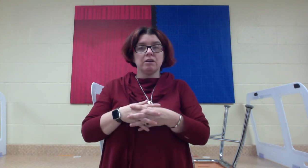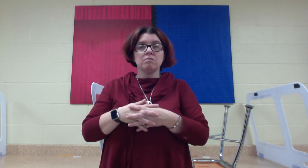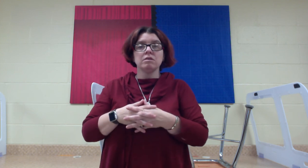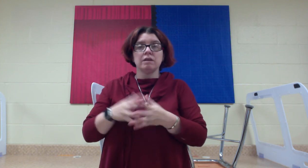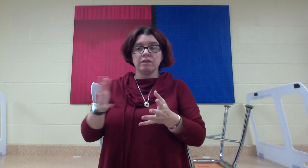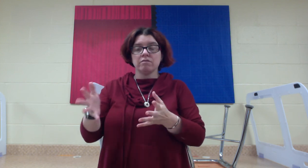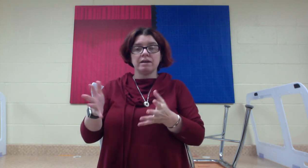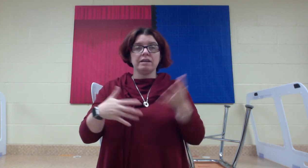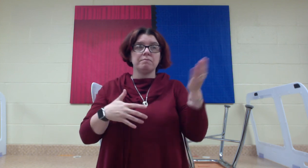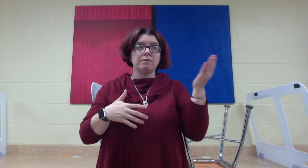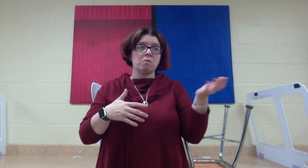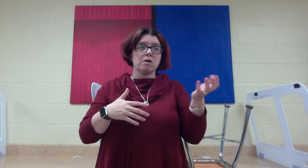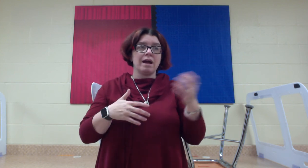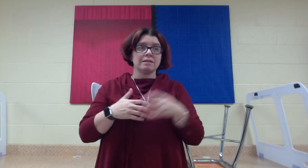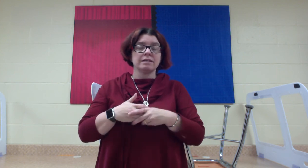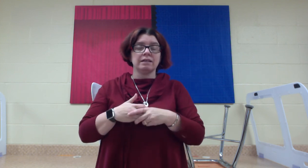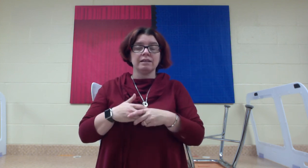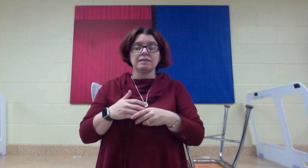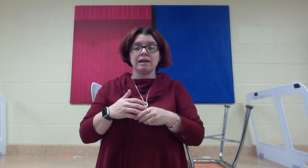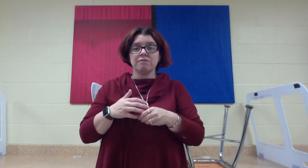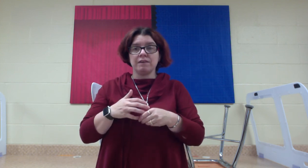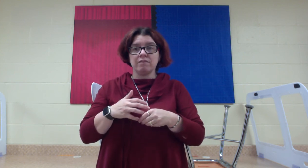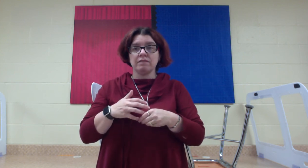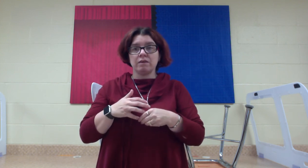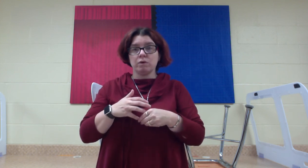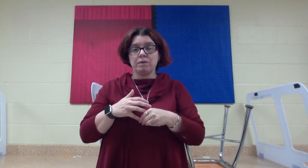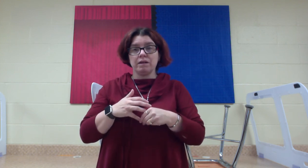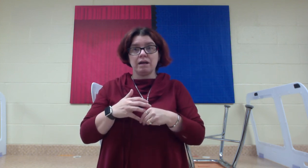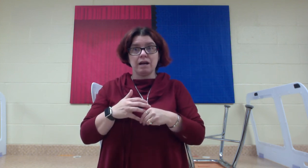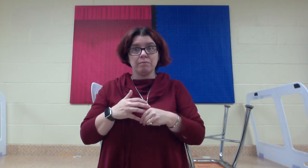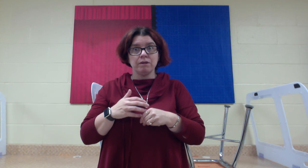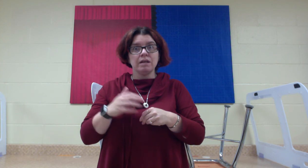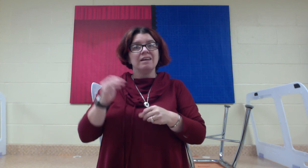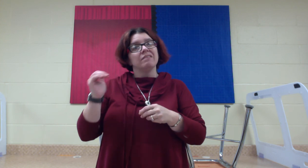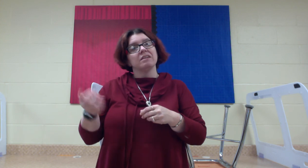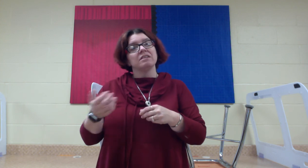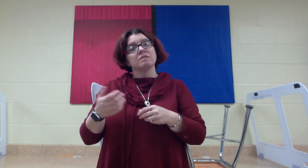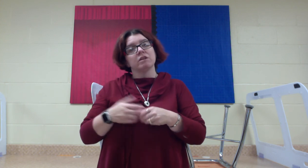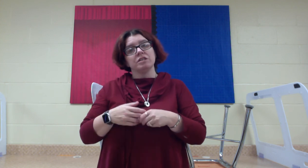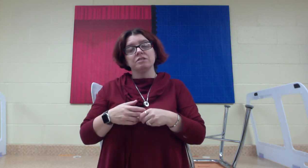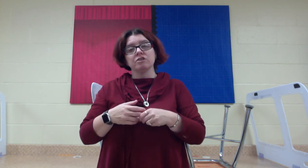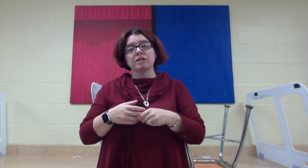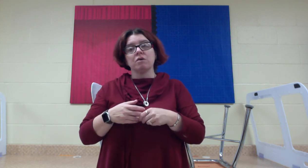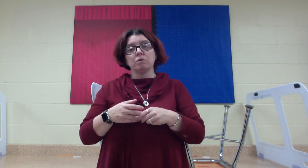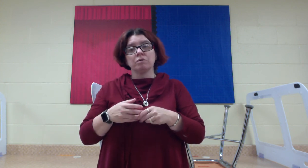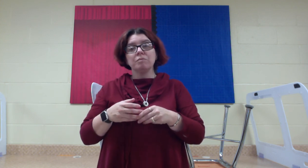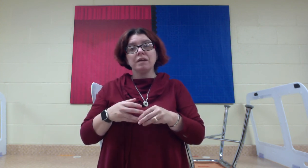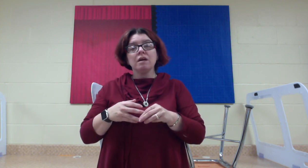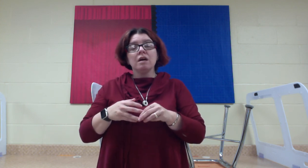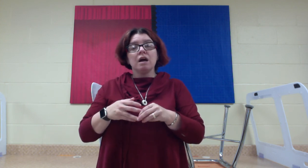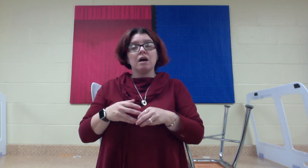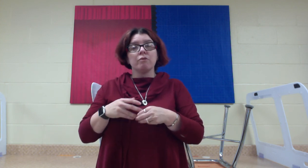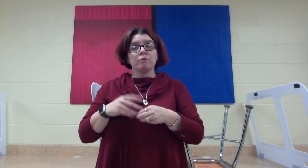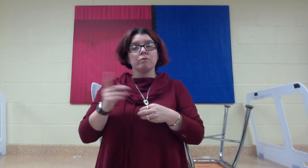know. Either Remind app or ask in class. I have found that with being on hybrid that it is much easier to get a hold of me through the